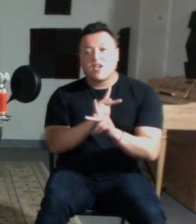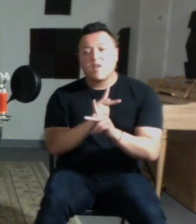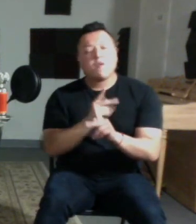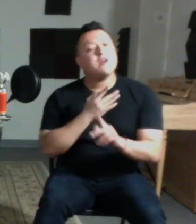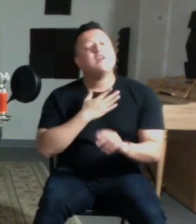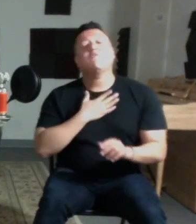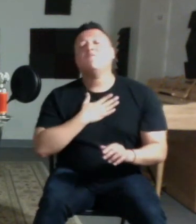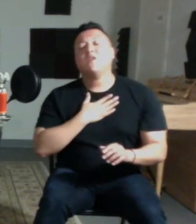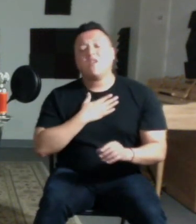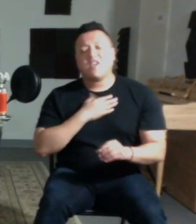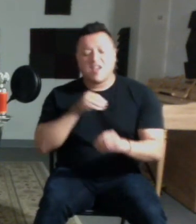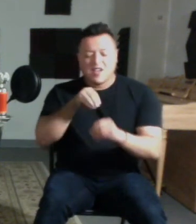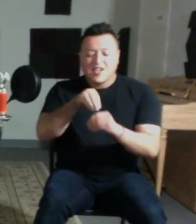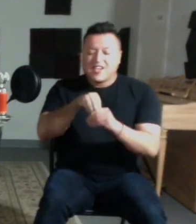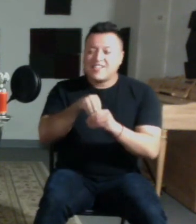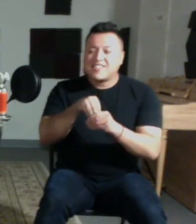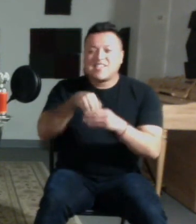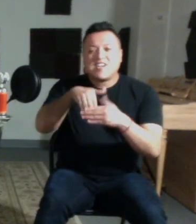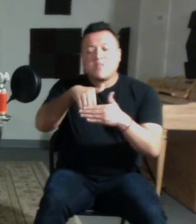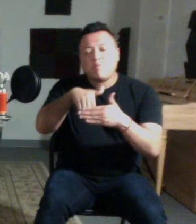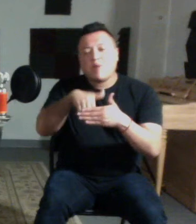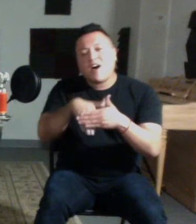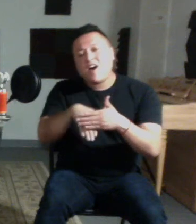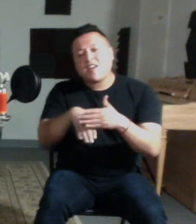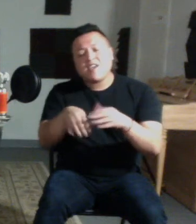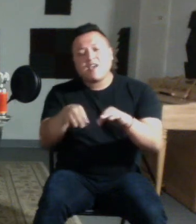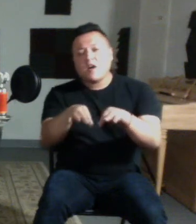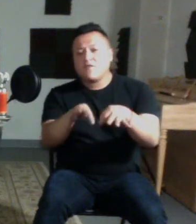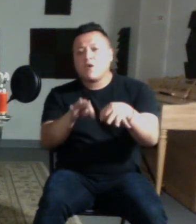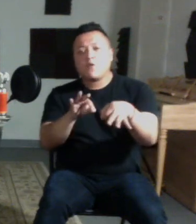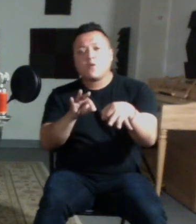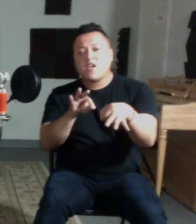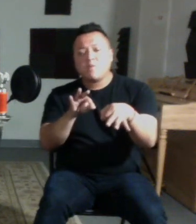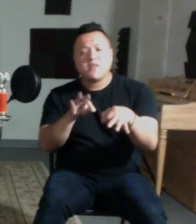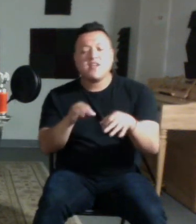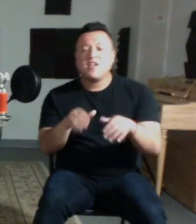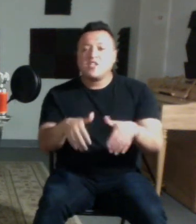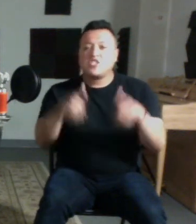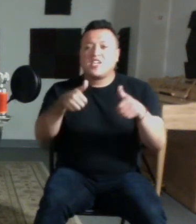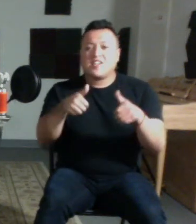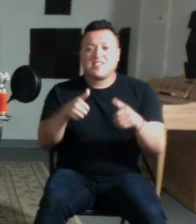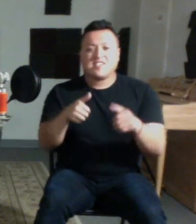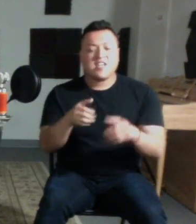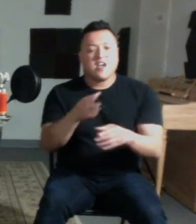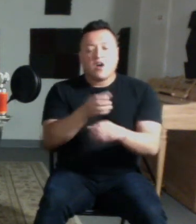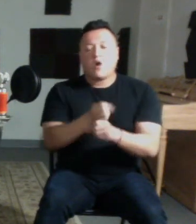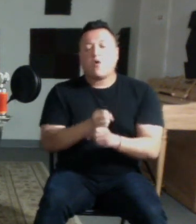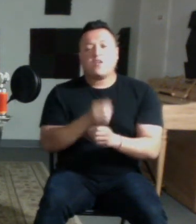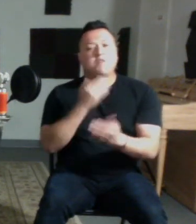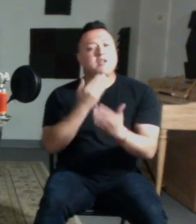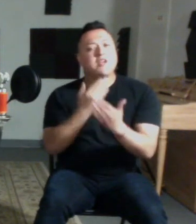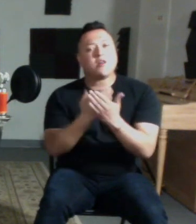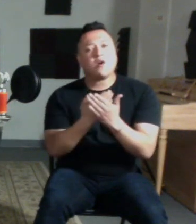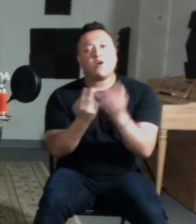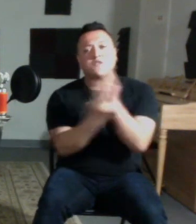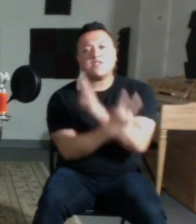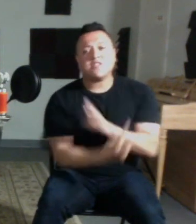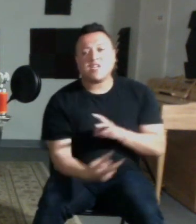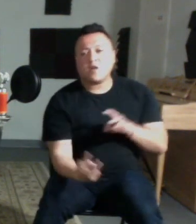keep me inside the pocket of your ripped jeans, holding me close until